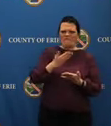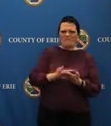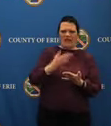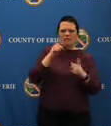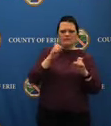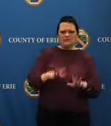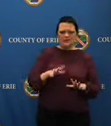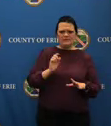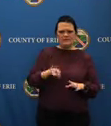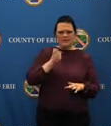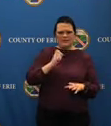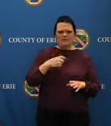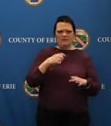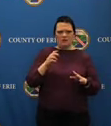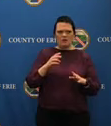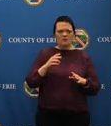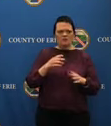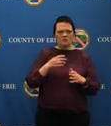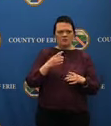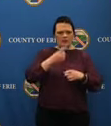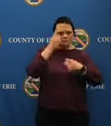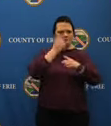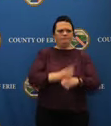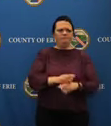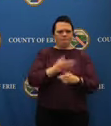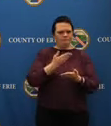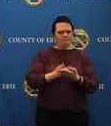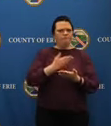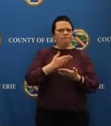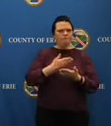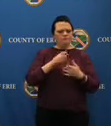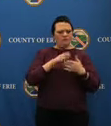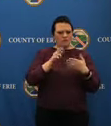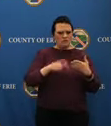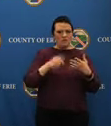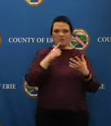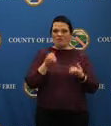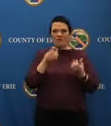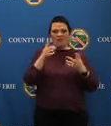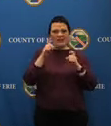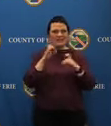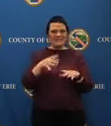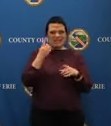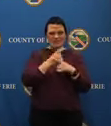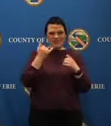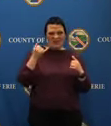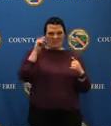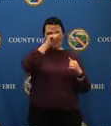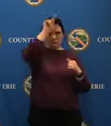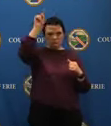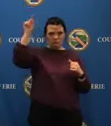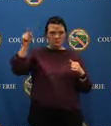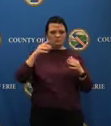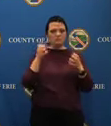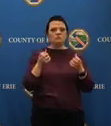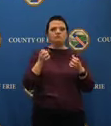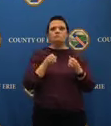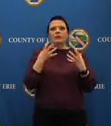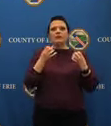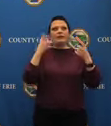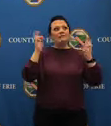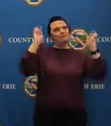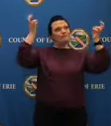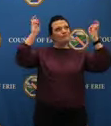that gives us credible test results. And there are many tests out there on the market with a lot of claims.